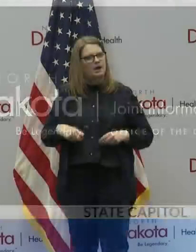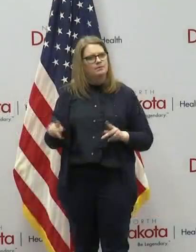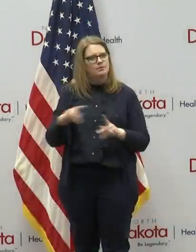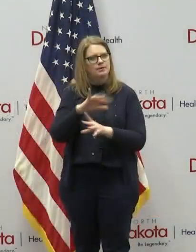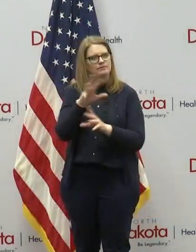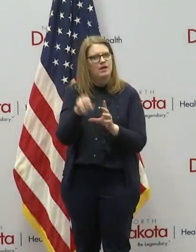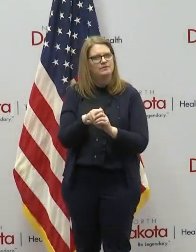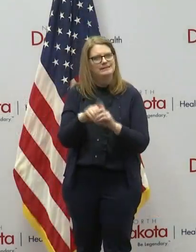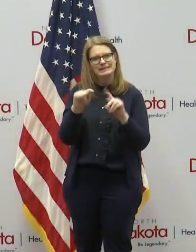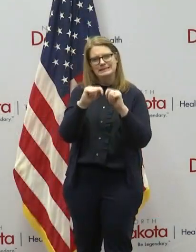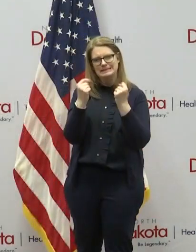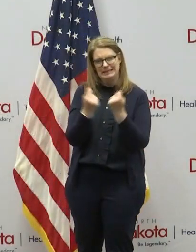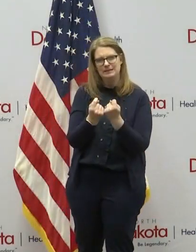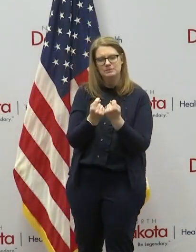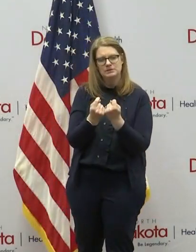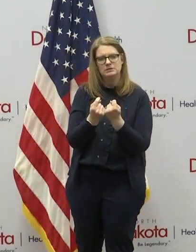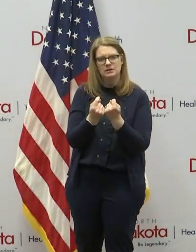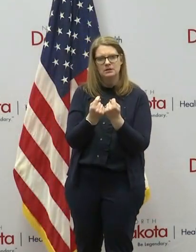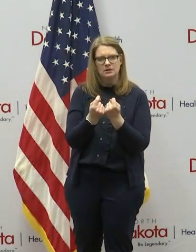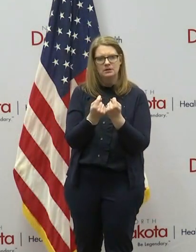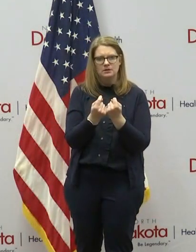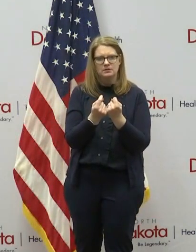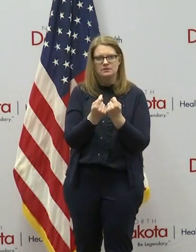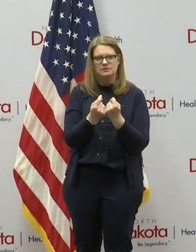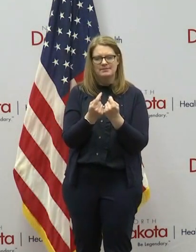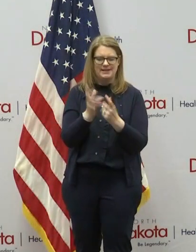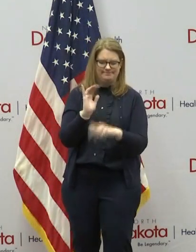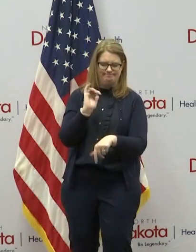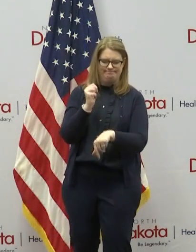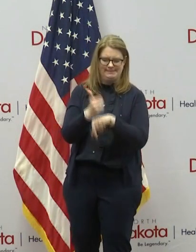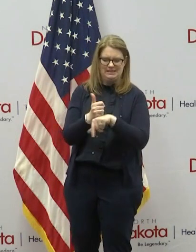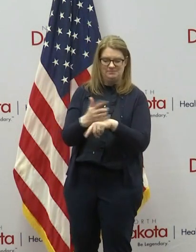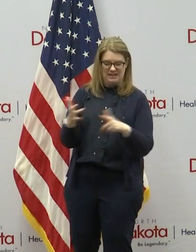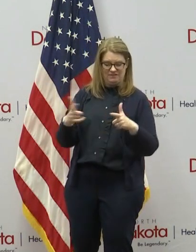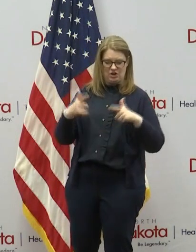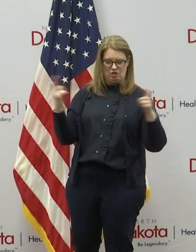couple of teams that have stood up large IT systems.